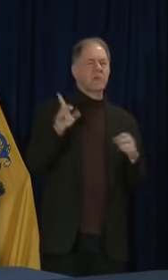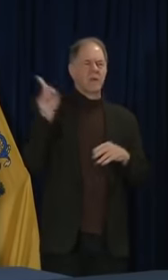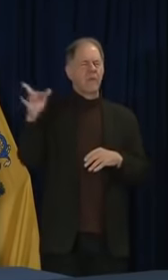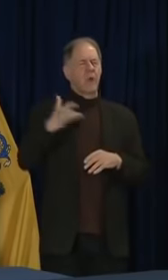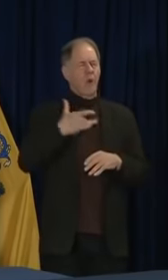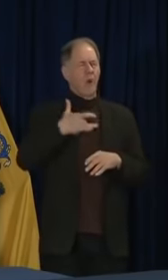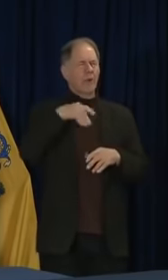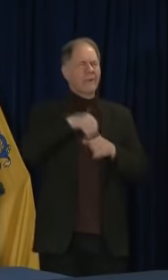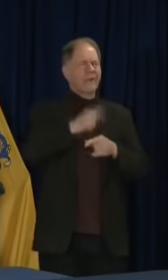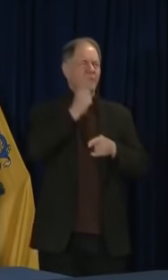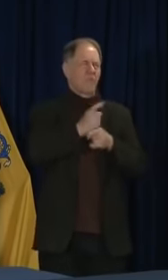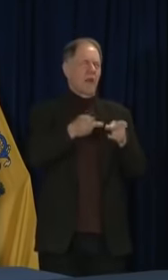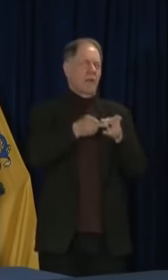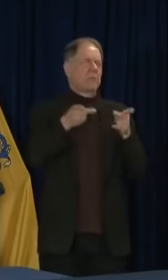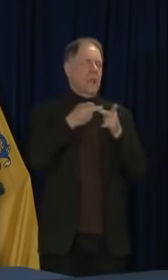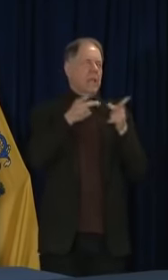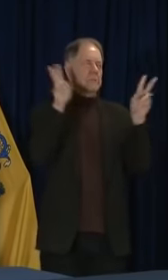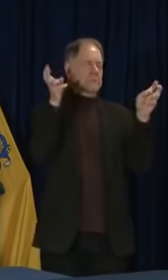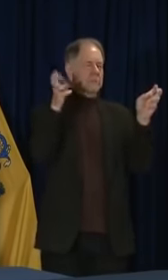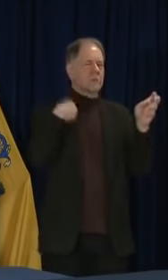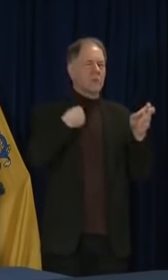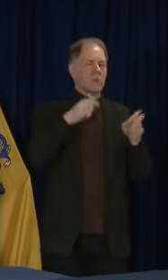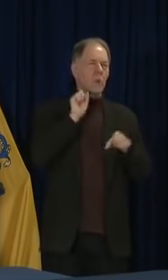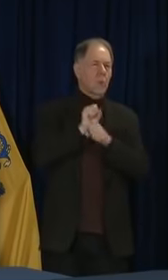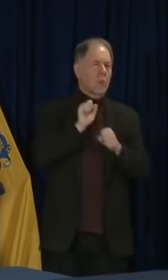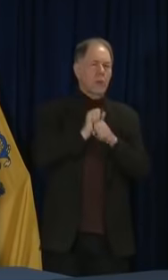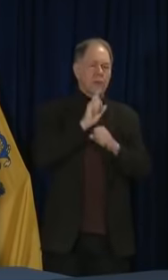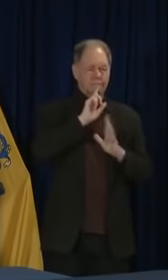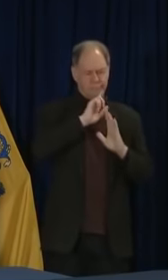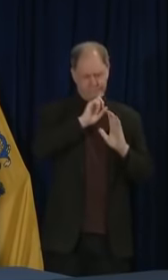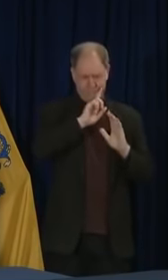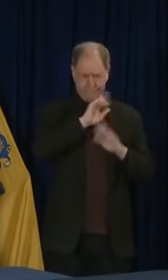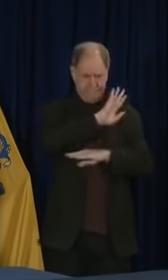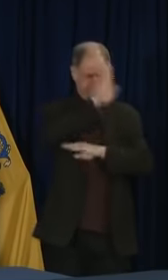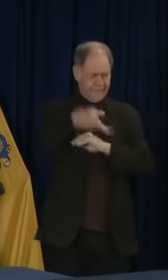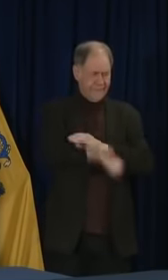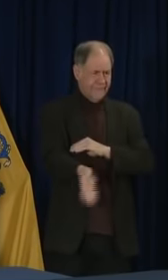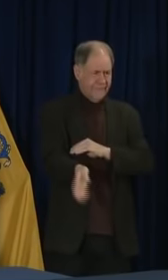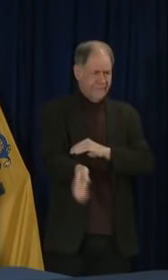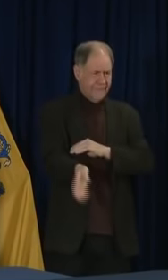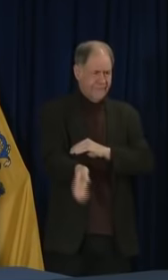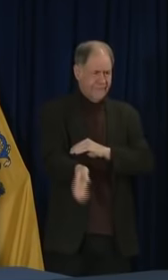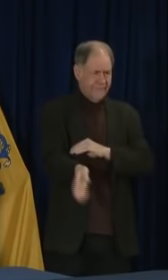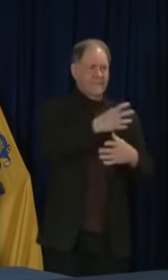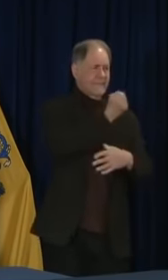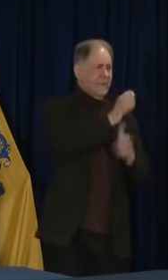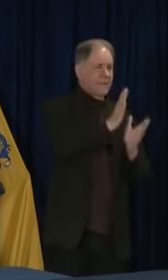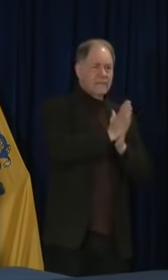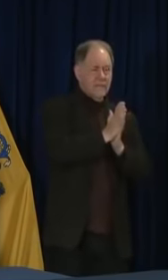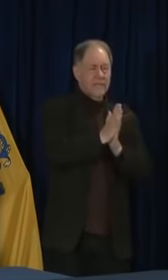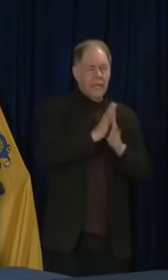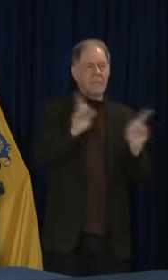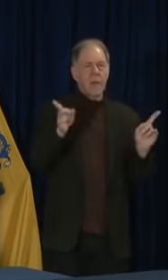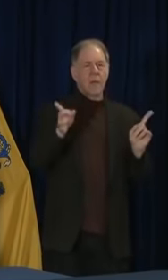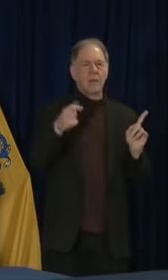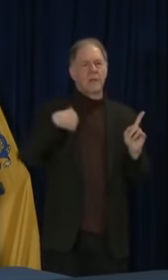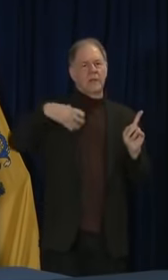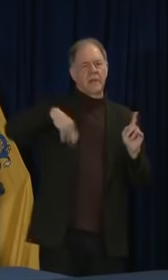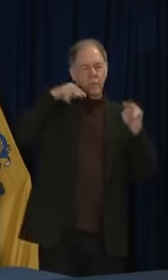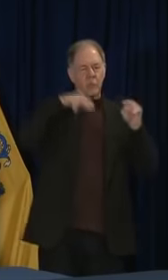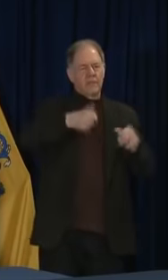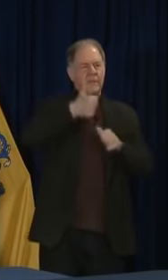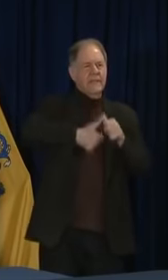right place. Will tell you, we've been working 24 hours a day, including through the weekend. We just haven't had the ability to look at each